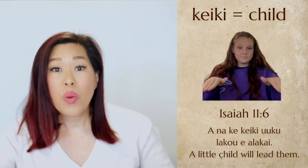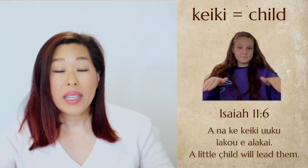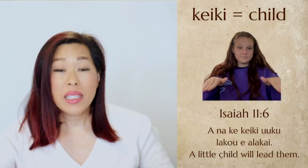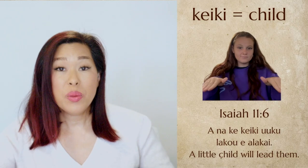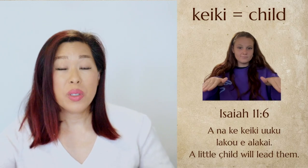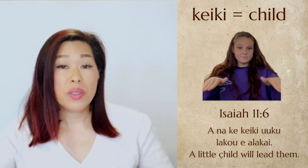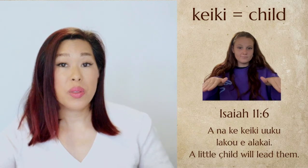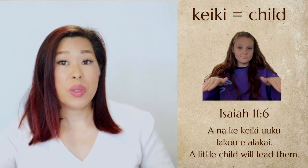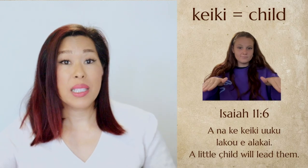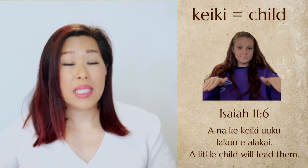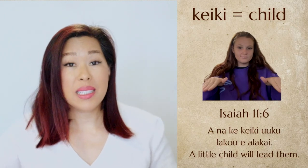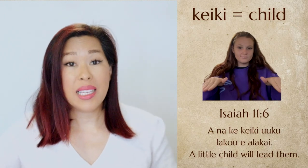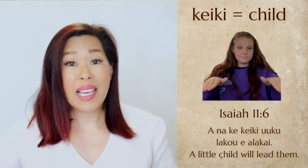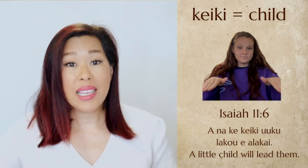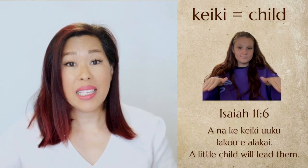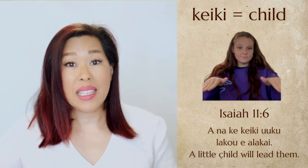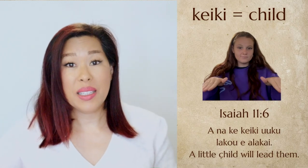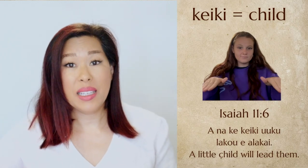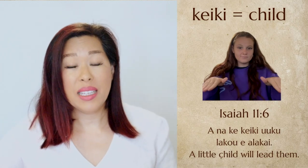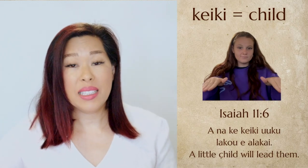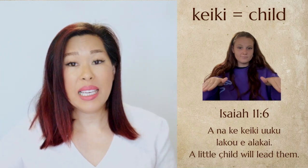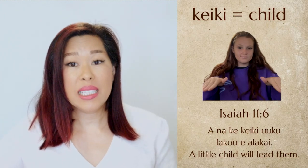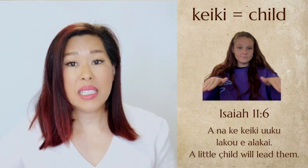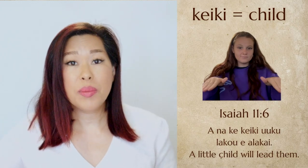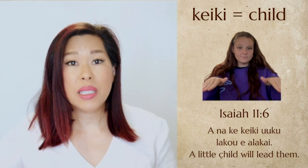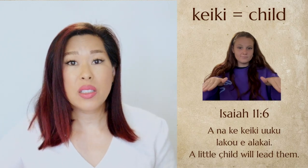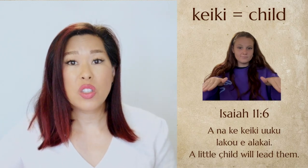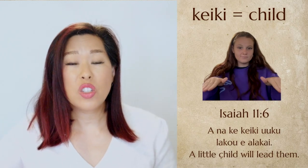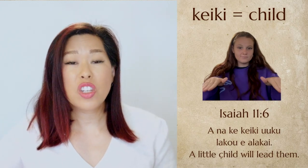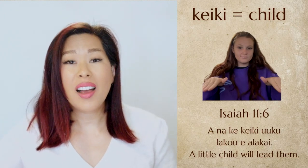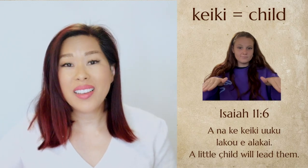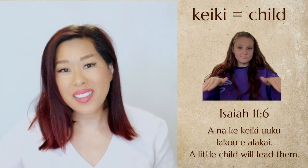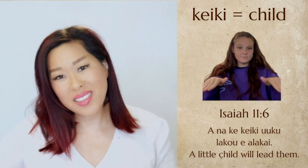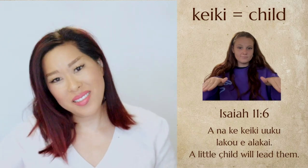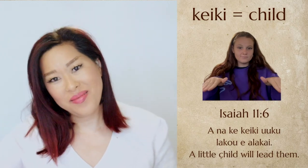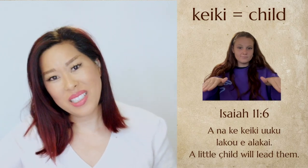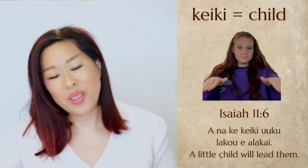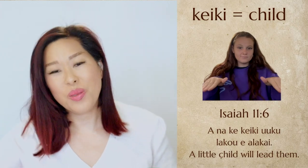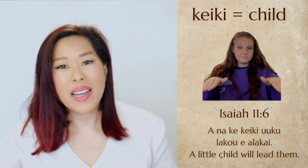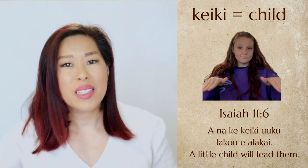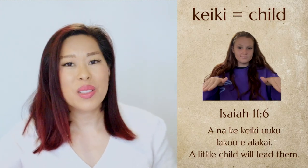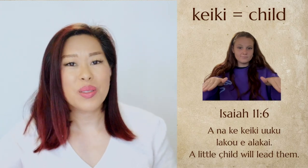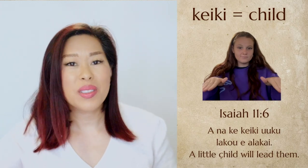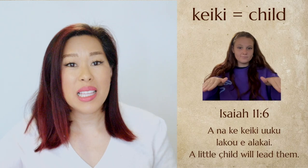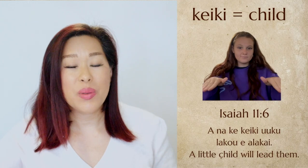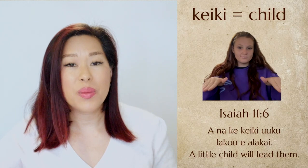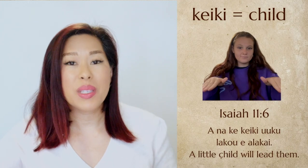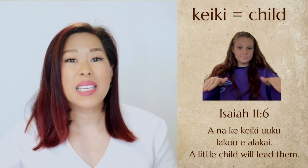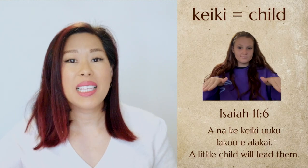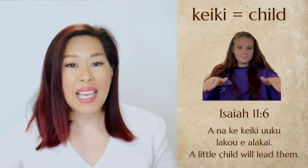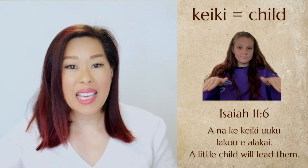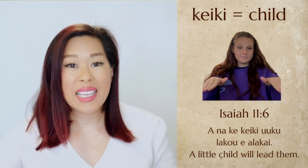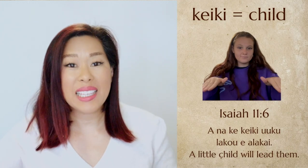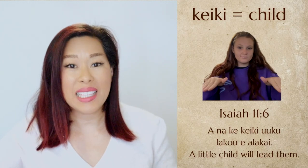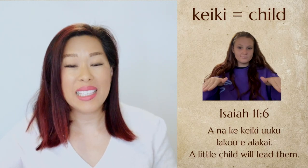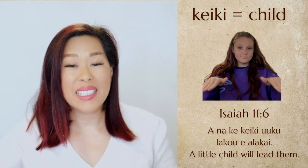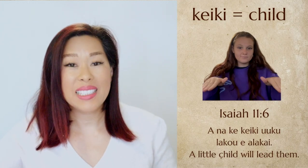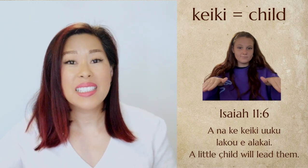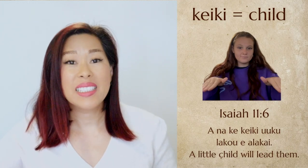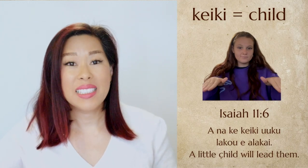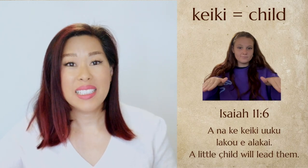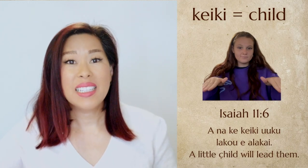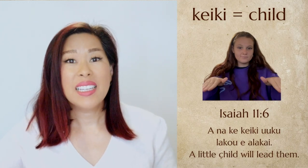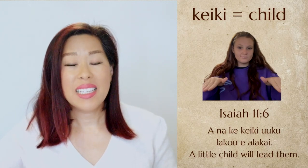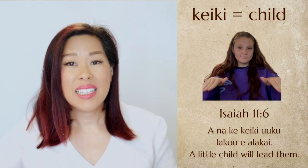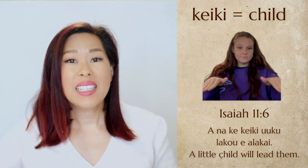Our Hawaiian word of the week is keiki, and keiki means child in Hawaiian. So say that with me. Keiki.